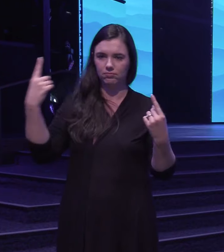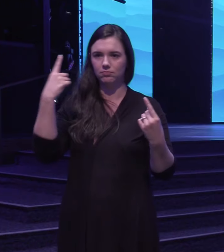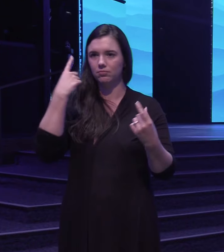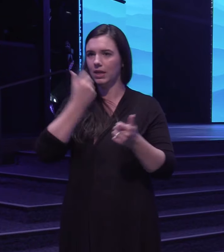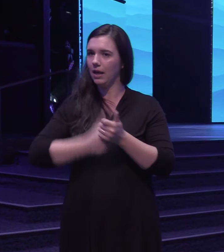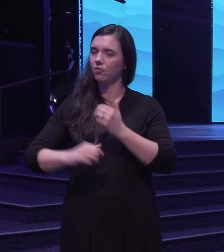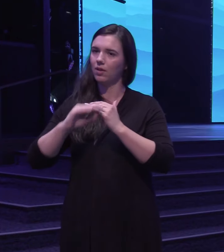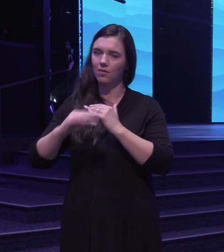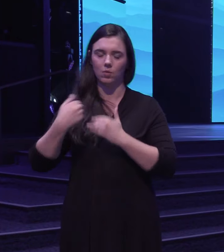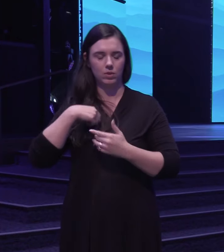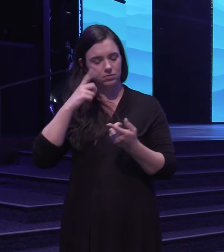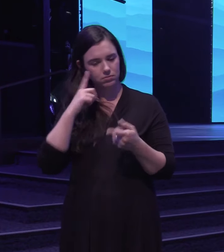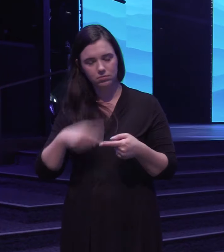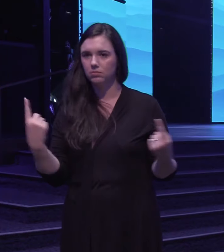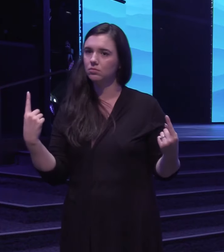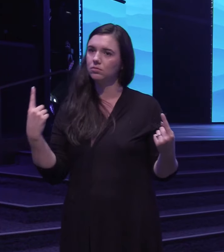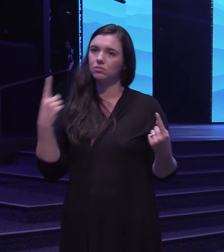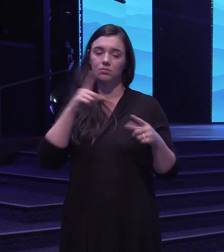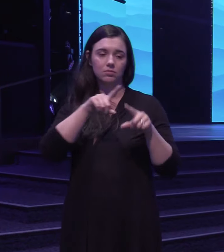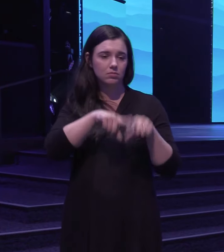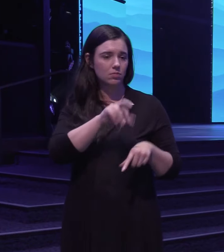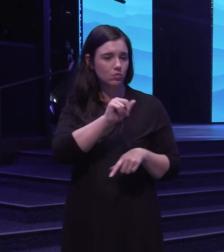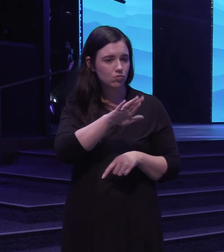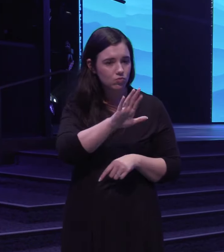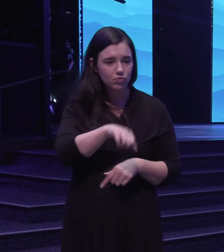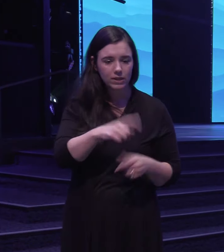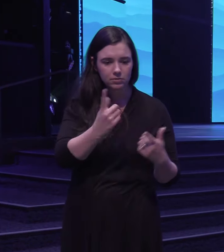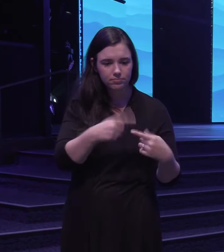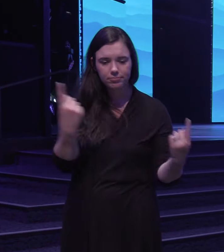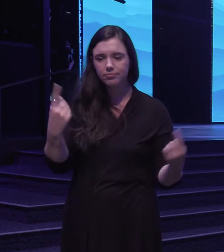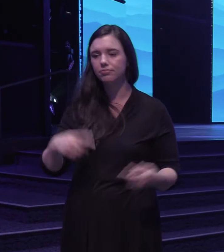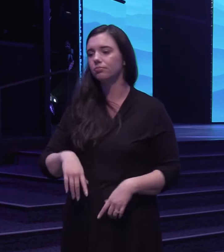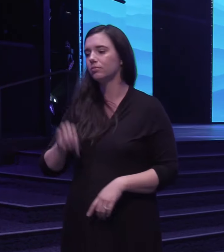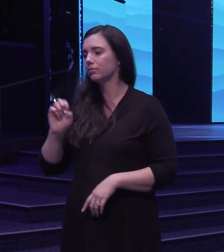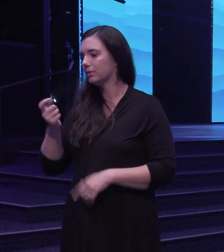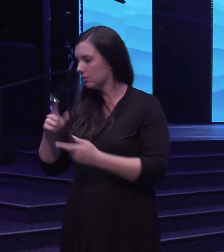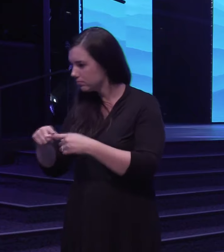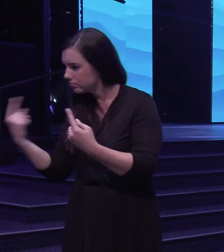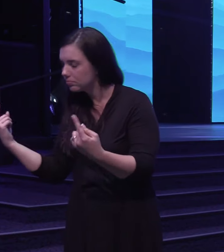level, on the basis of race, sex,